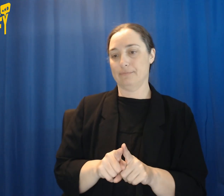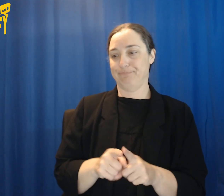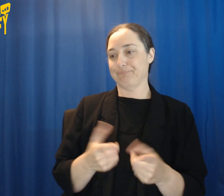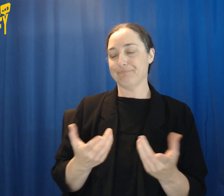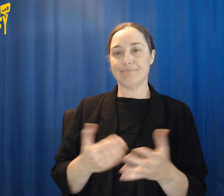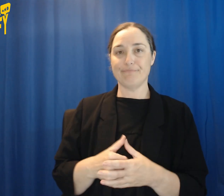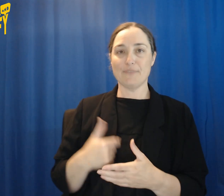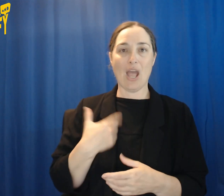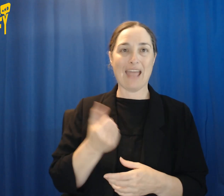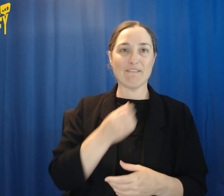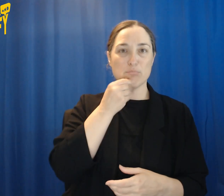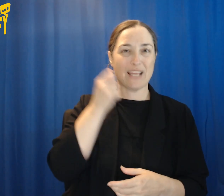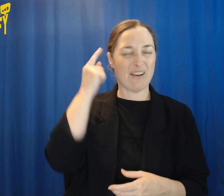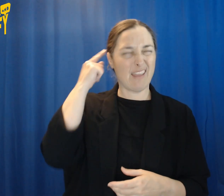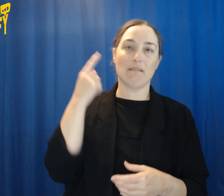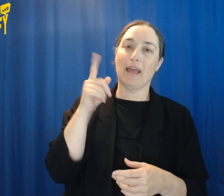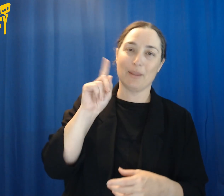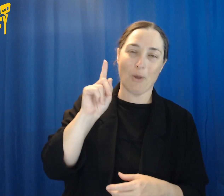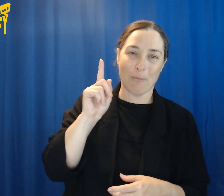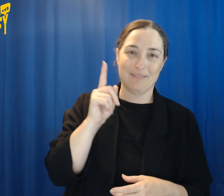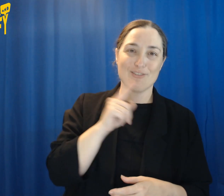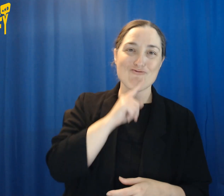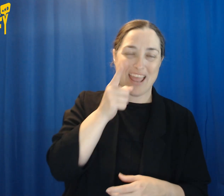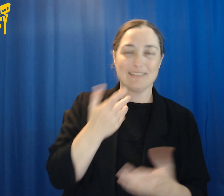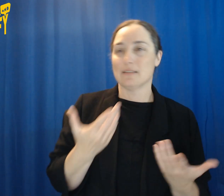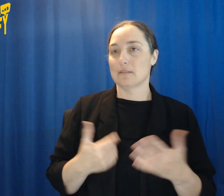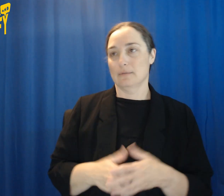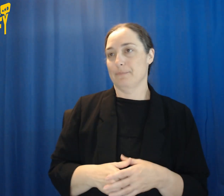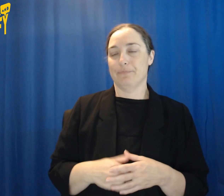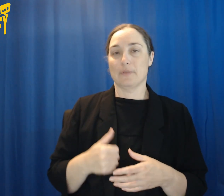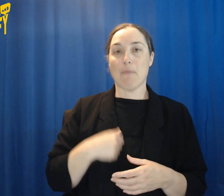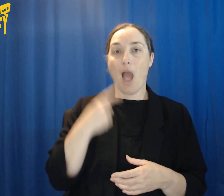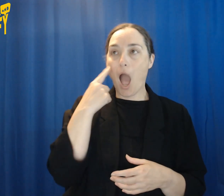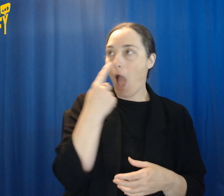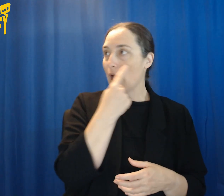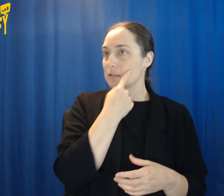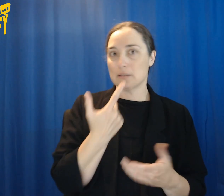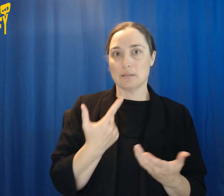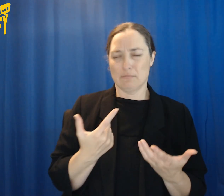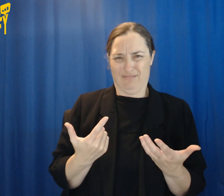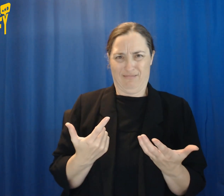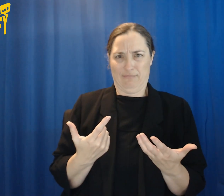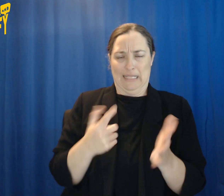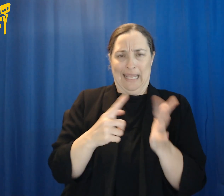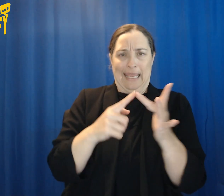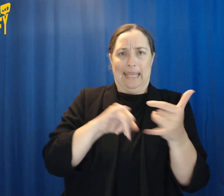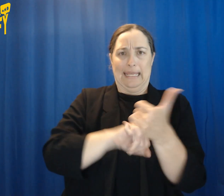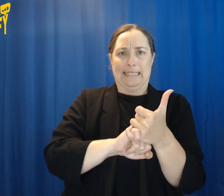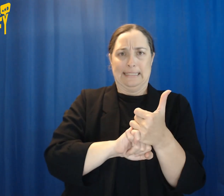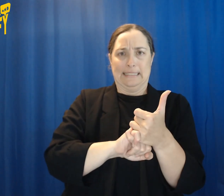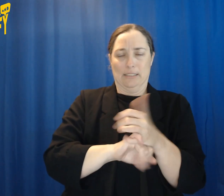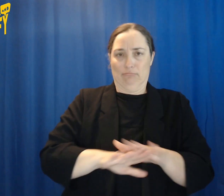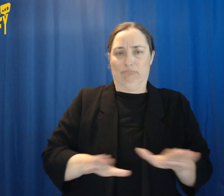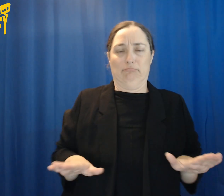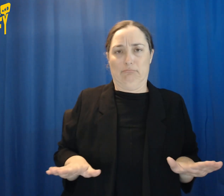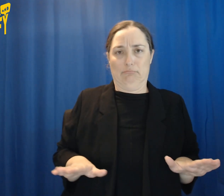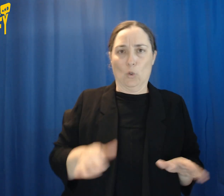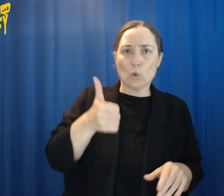brown hair. I have red hair at the moment. It's like saying the color of my eyes. It just is. It's not a good or a bad thing. It just is what it